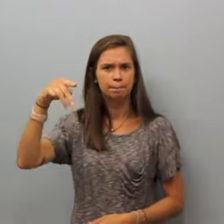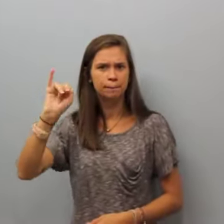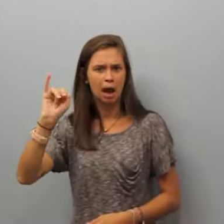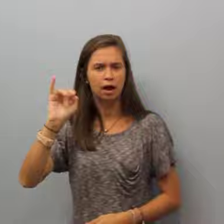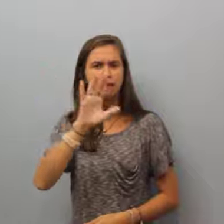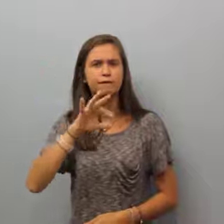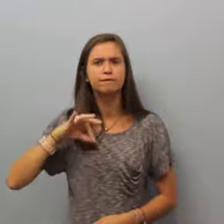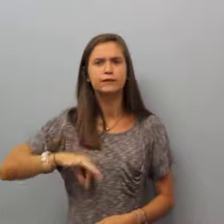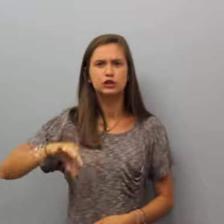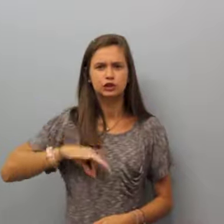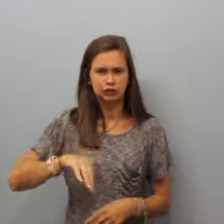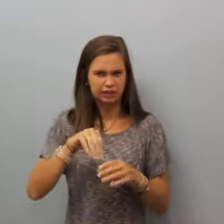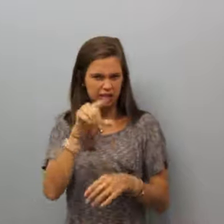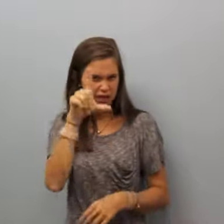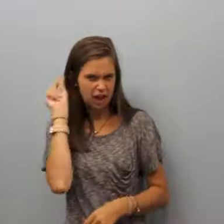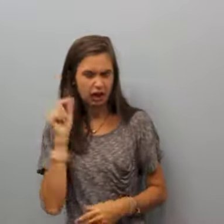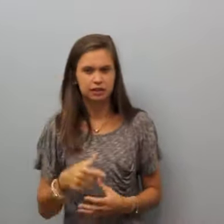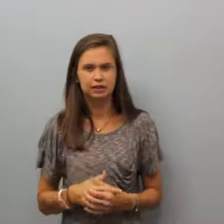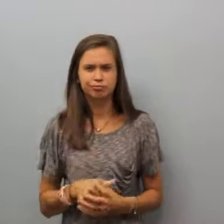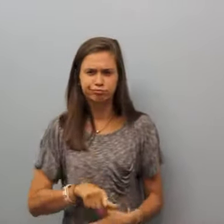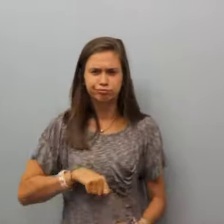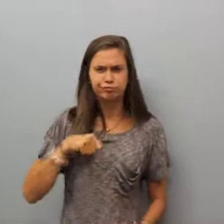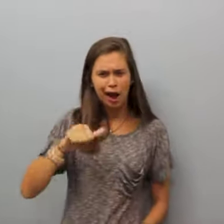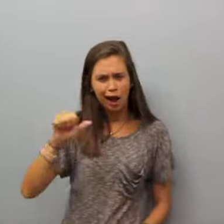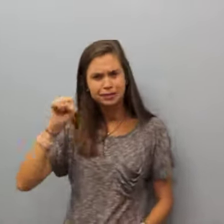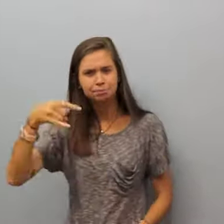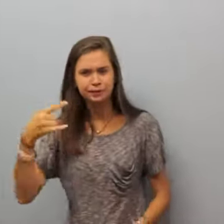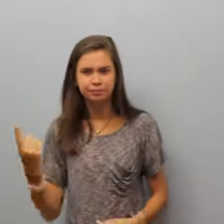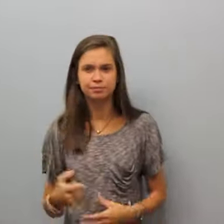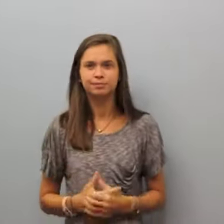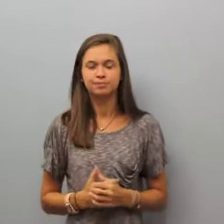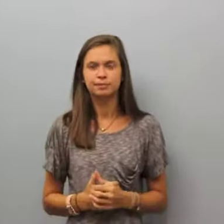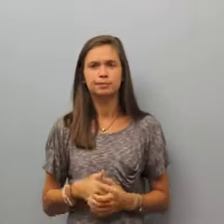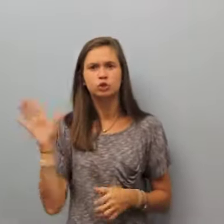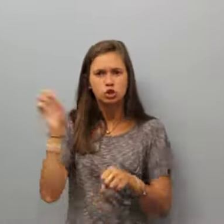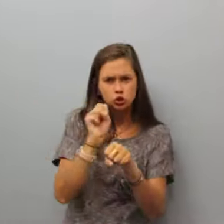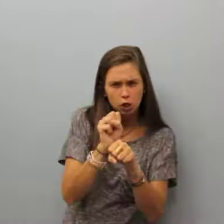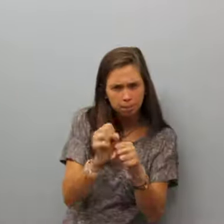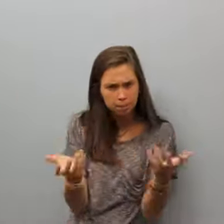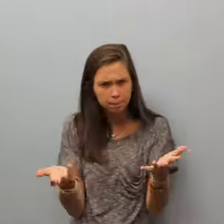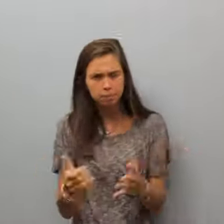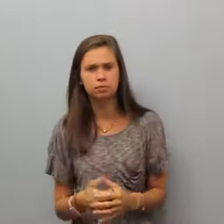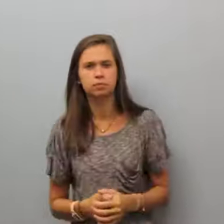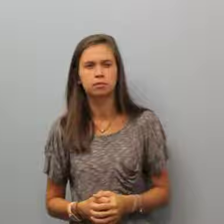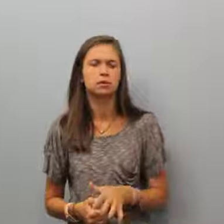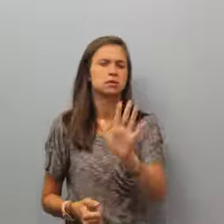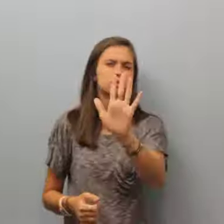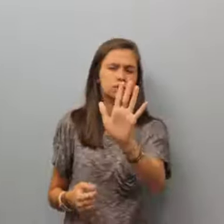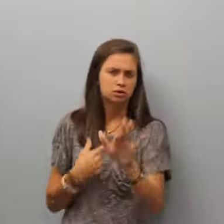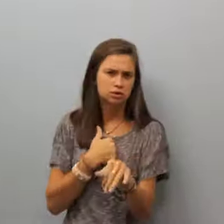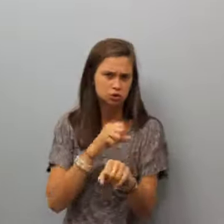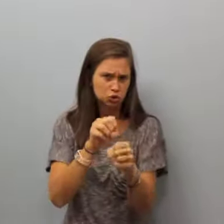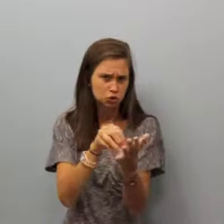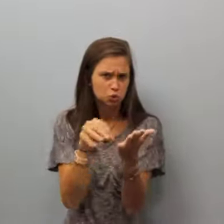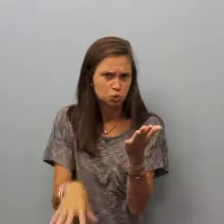Gallaudet University ever since then. He is a proud member of Alpha Sigma Pi fraternity at Gallaudet University.